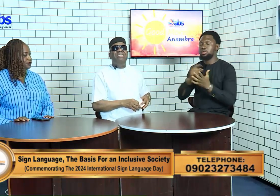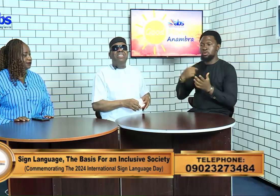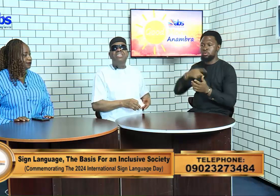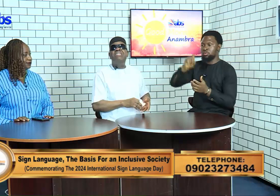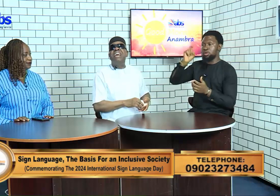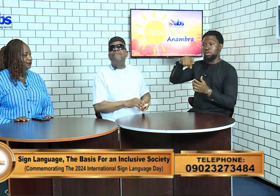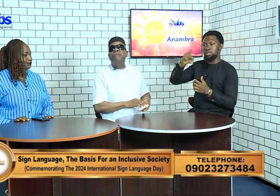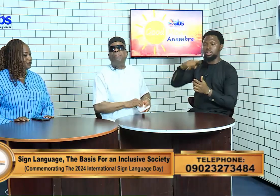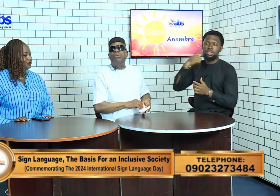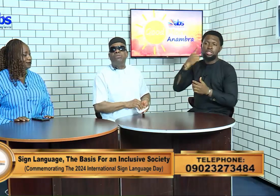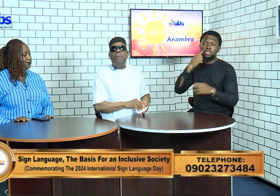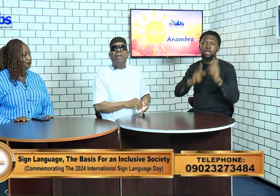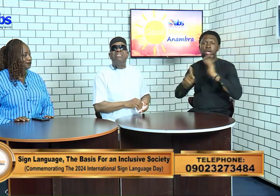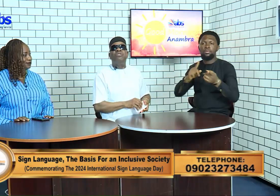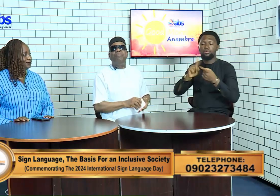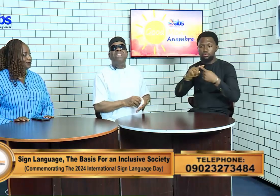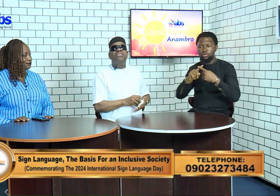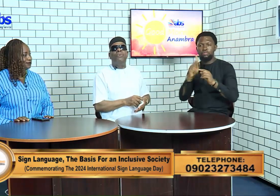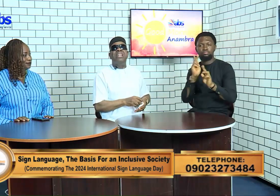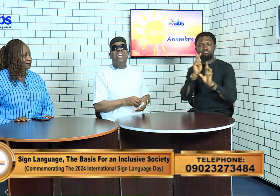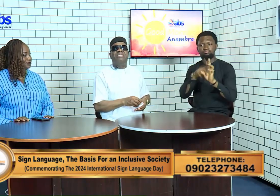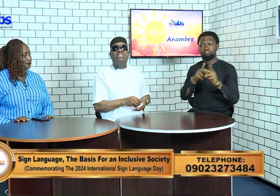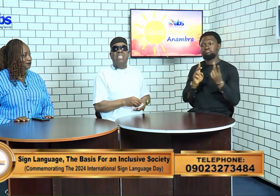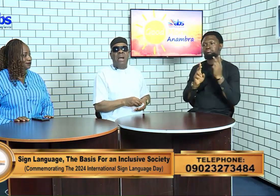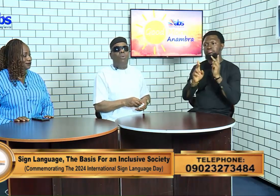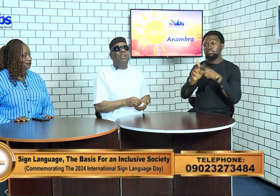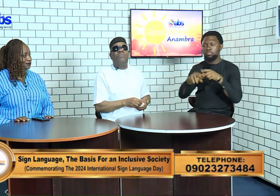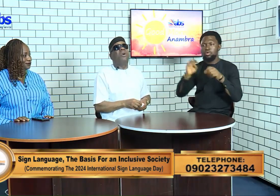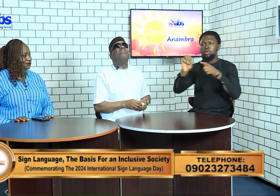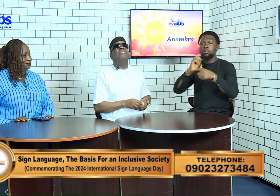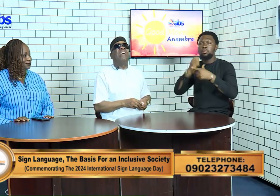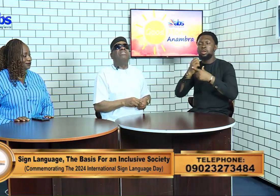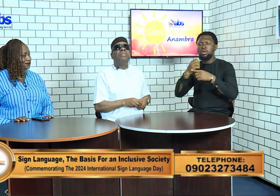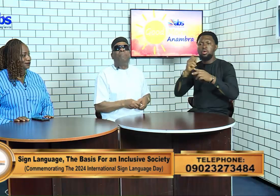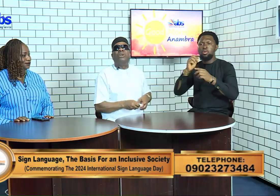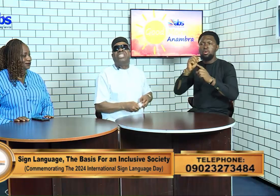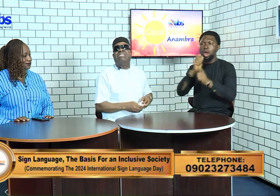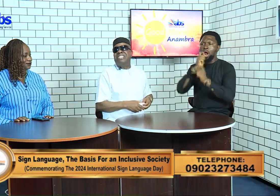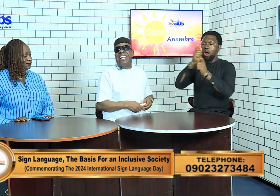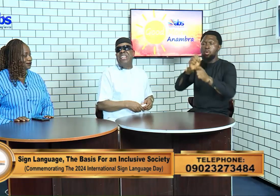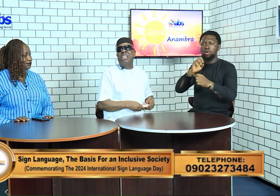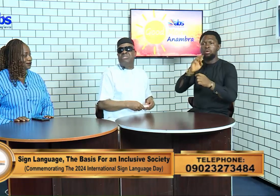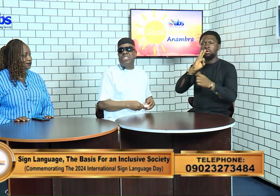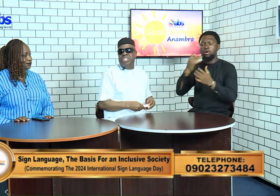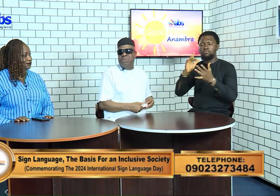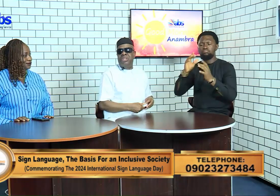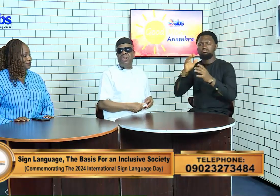need deaf people to participate, whether it is in award of contract, the project they can execute,